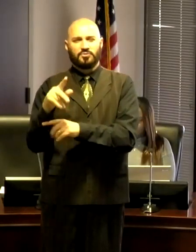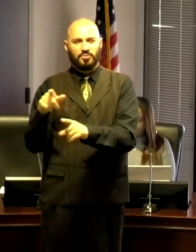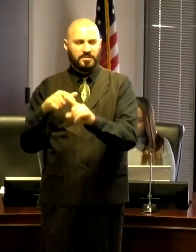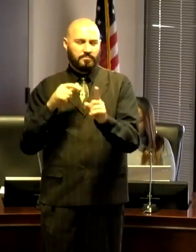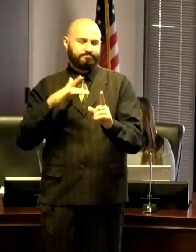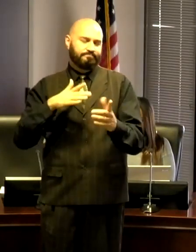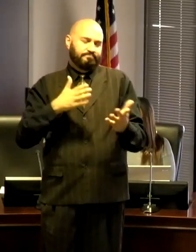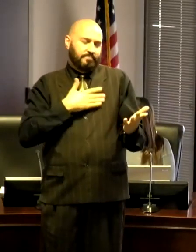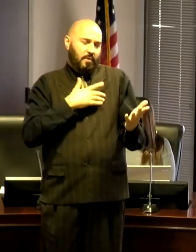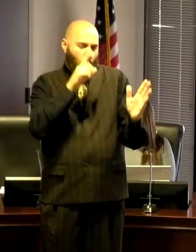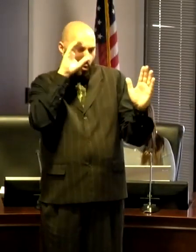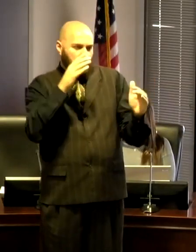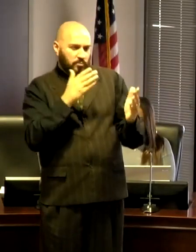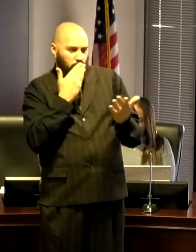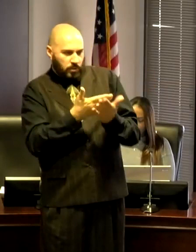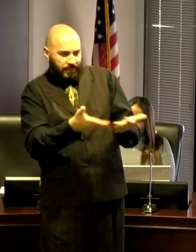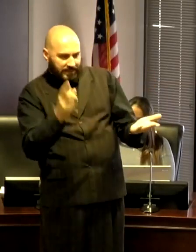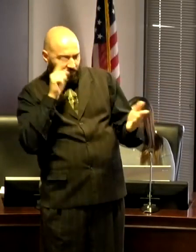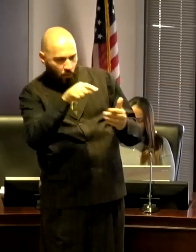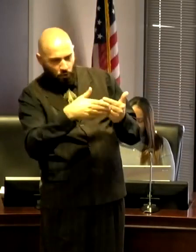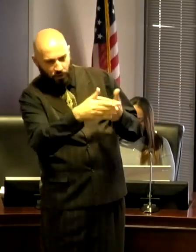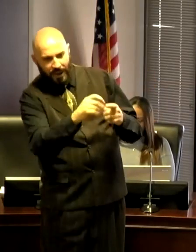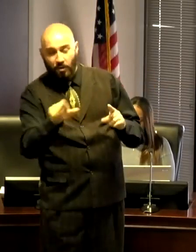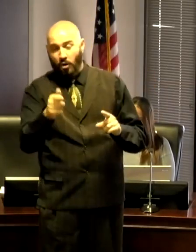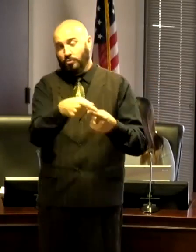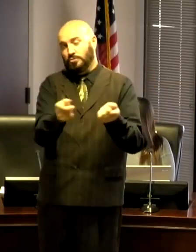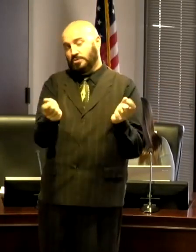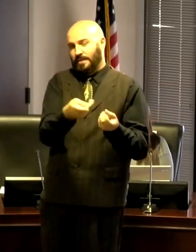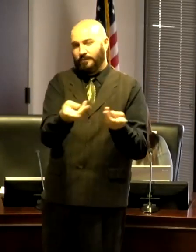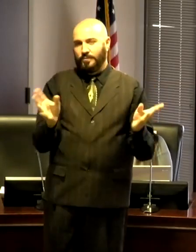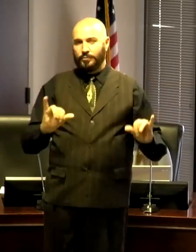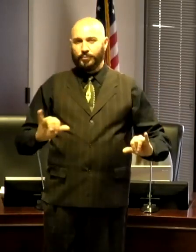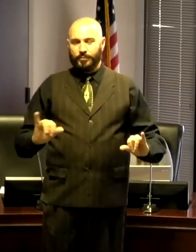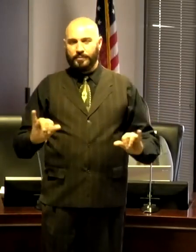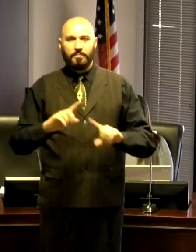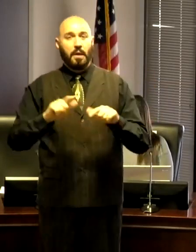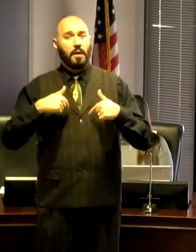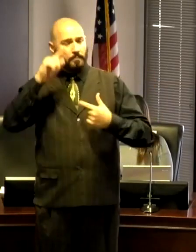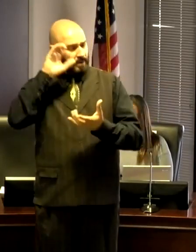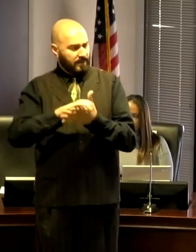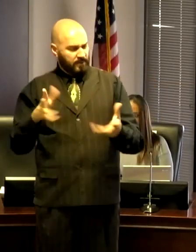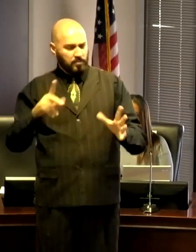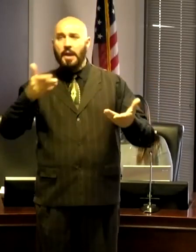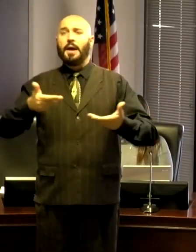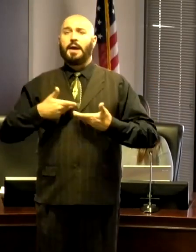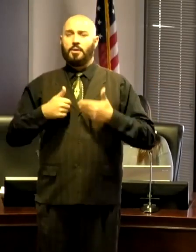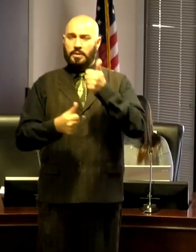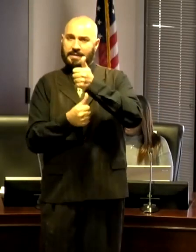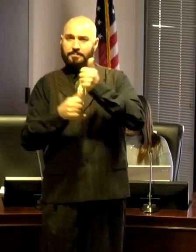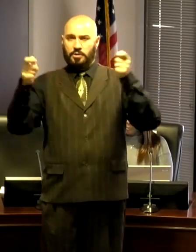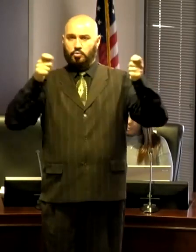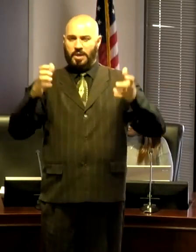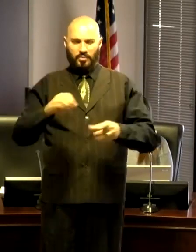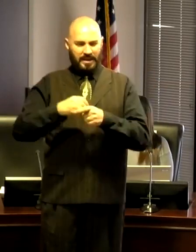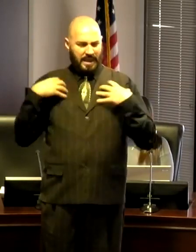for that role, as well as several others. I believe we've hired a deputy director in the healthcare facility